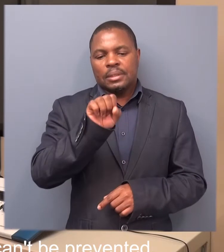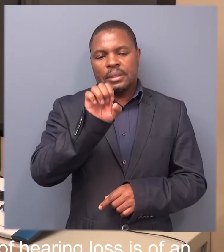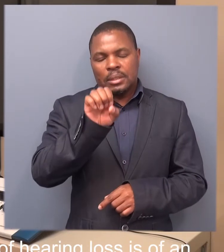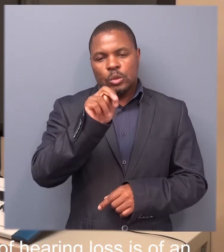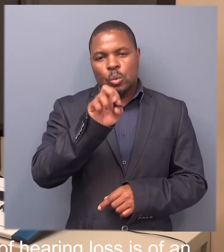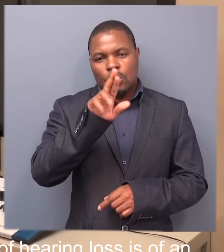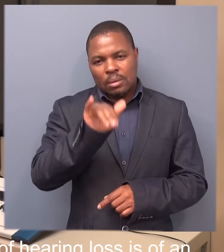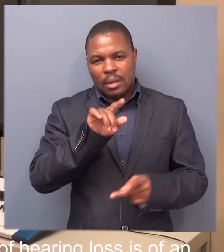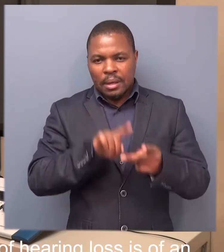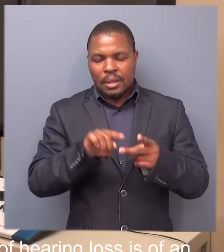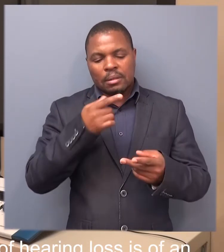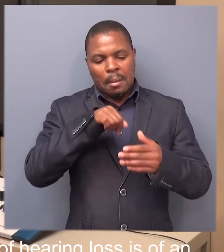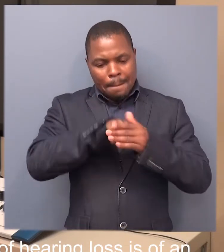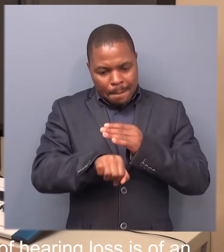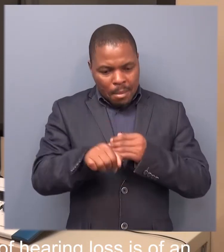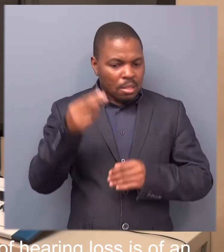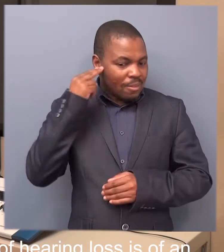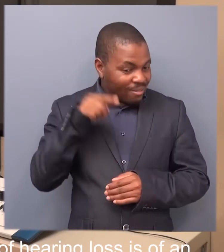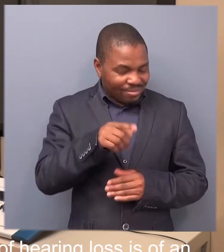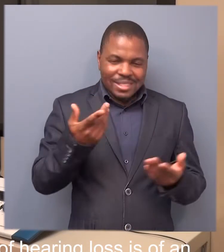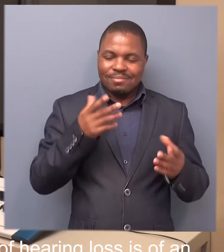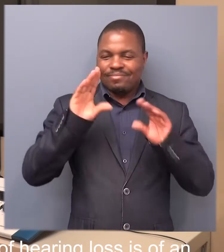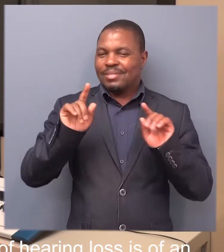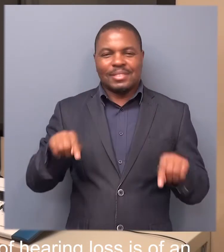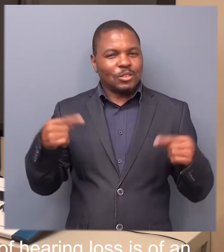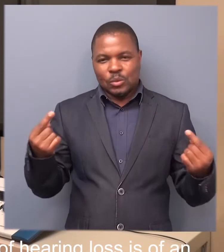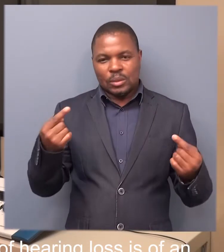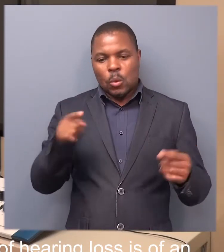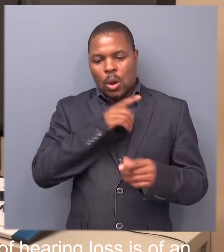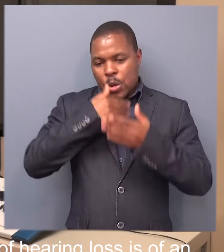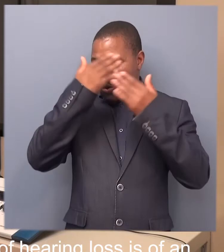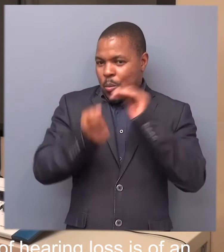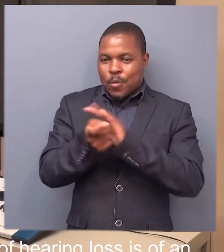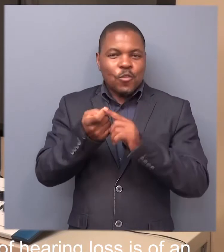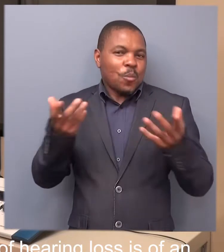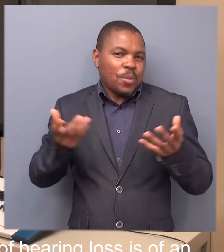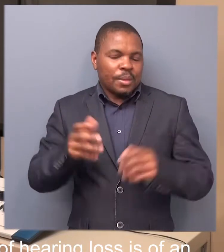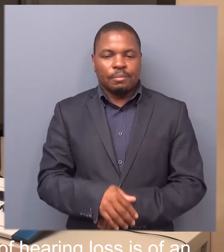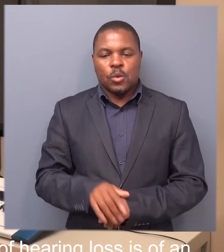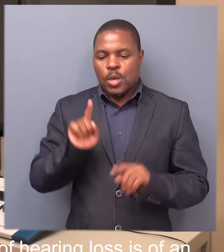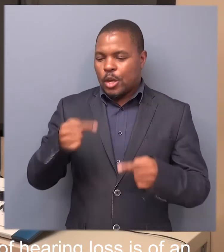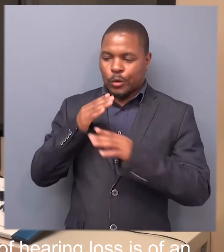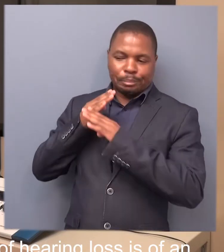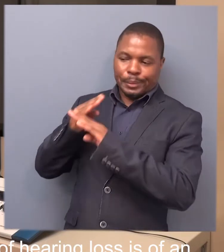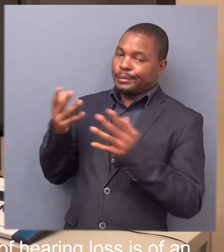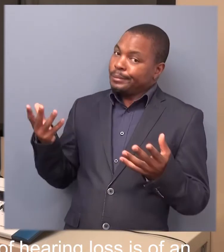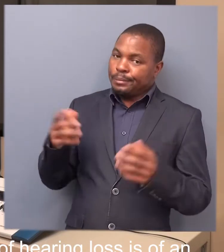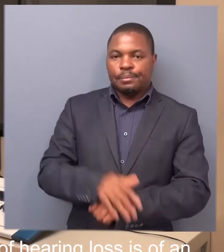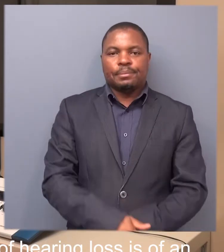hearing loss is just because it happens, and 50% of hearing loss is of an unknown cause, so that's what cannot